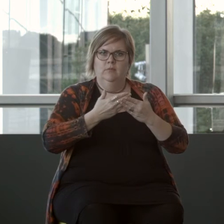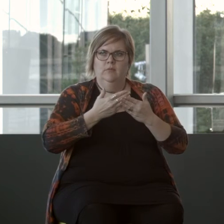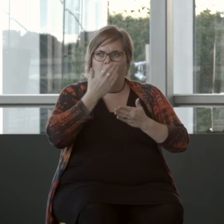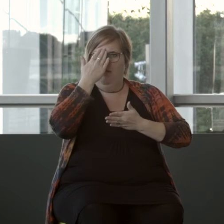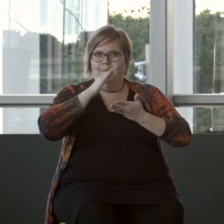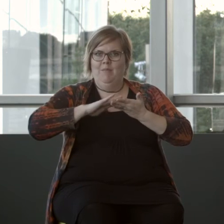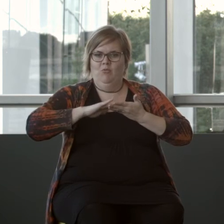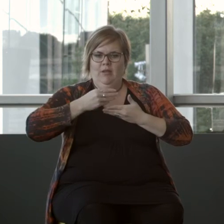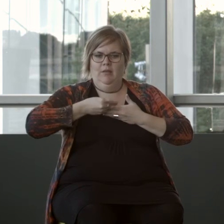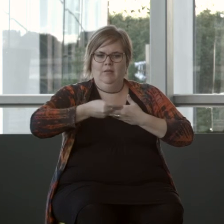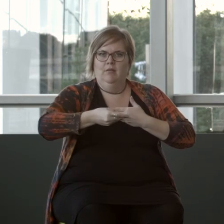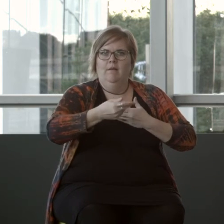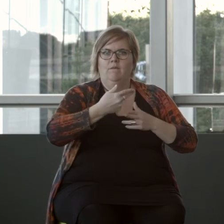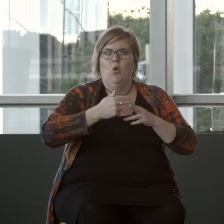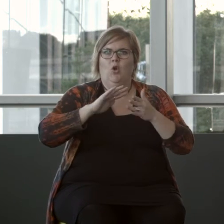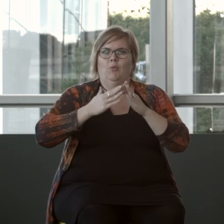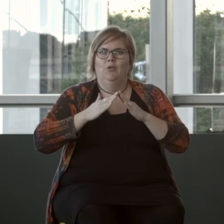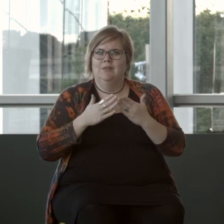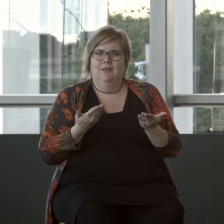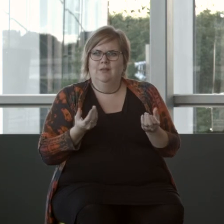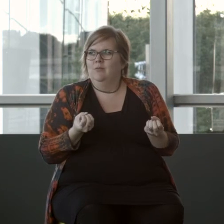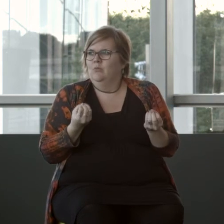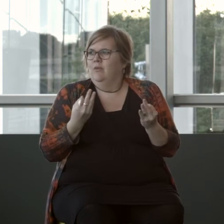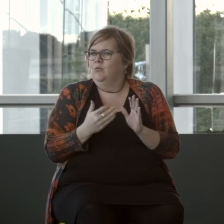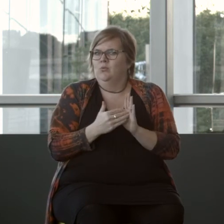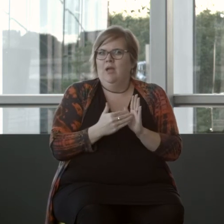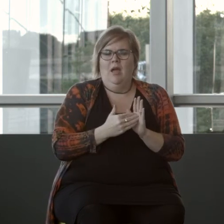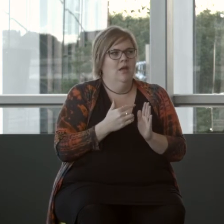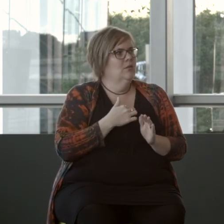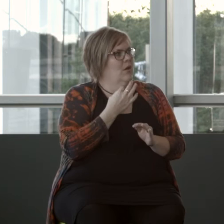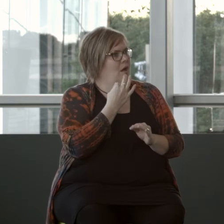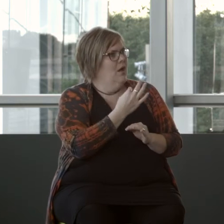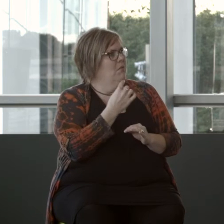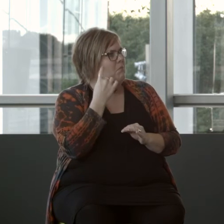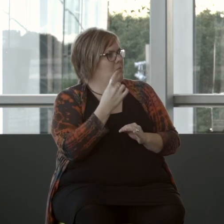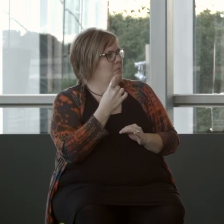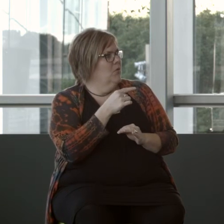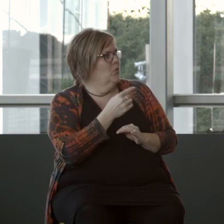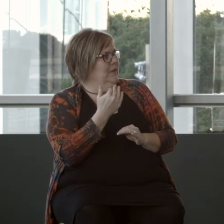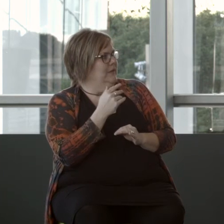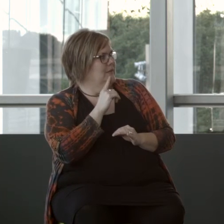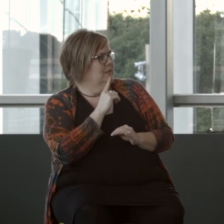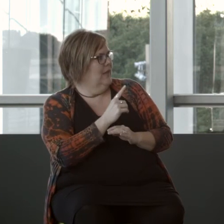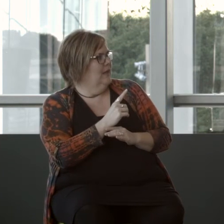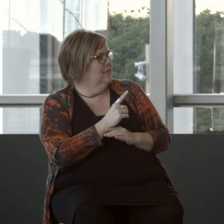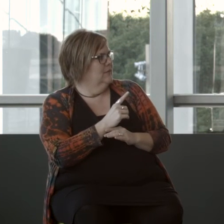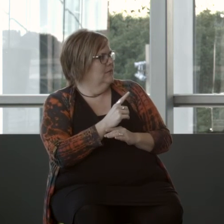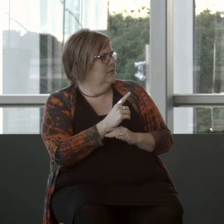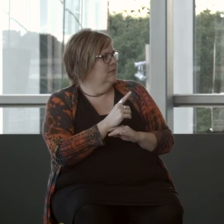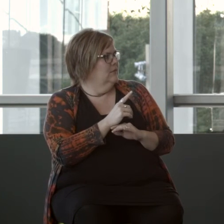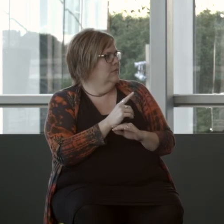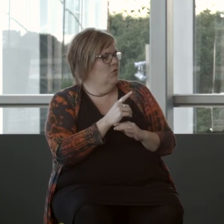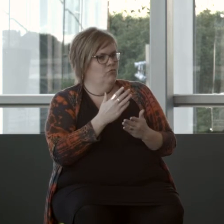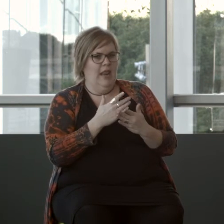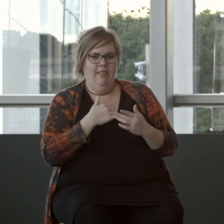memory of a community. And I think, I wonder if you're, probably what you just said confirm